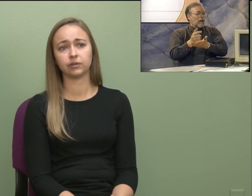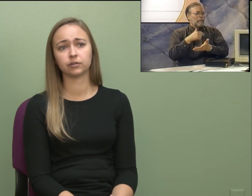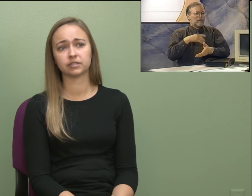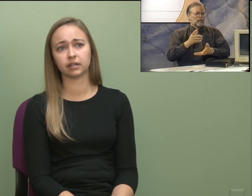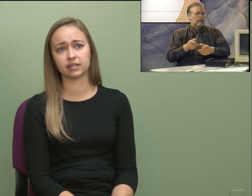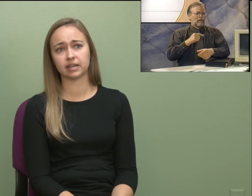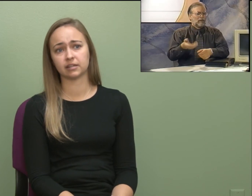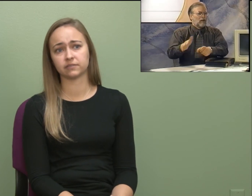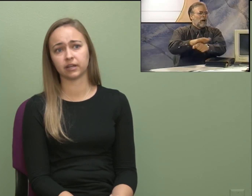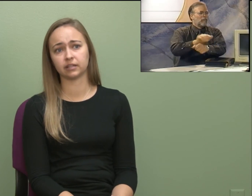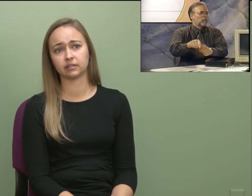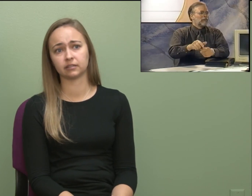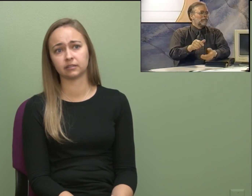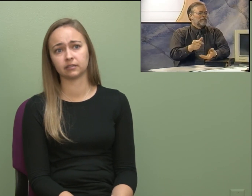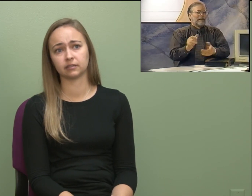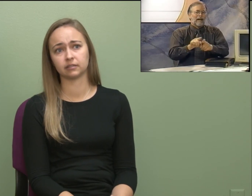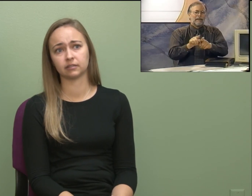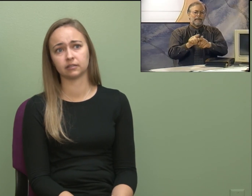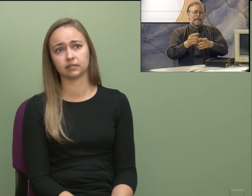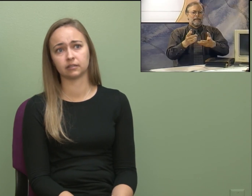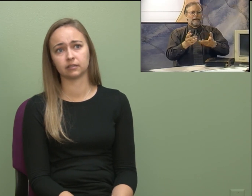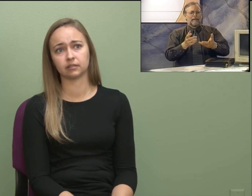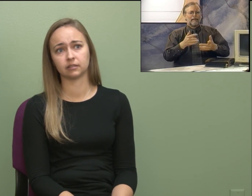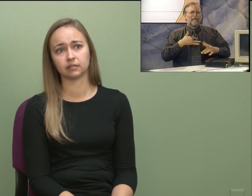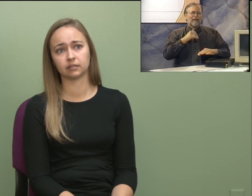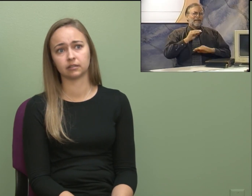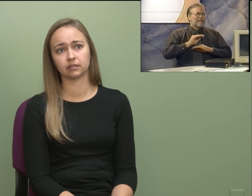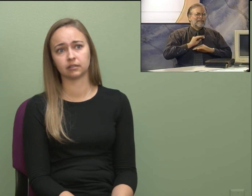And they were satisfied.